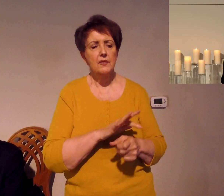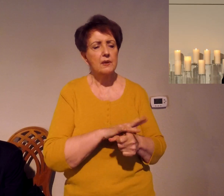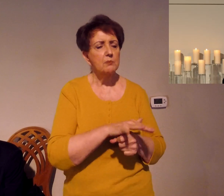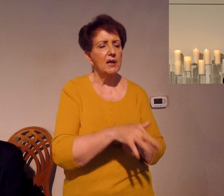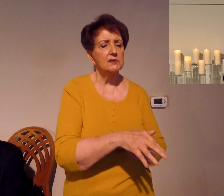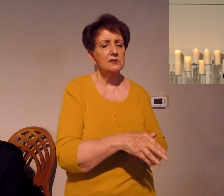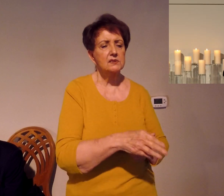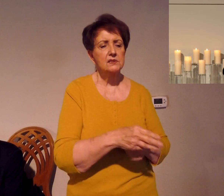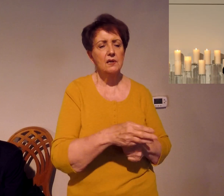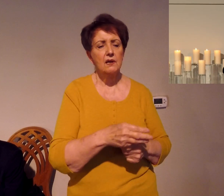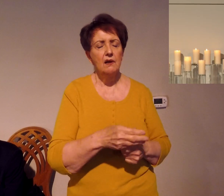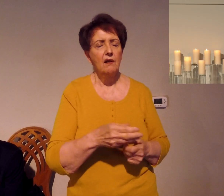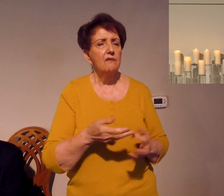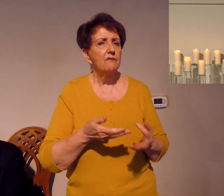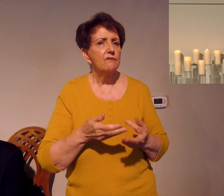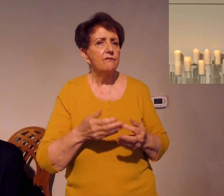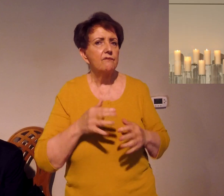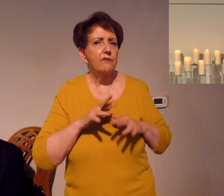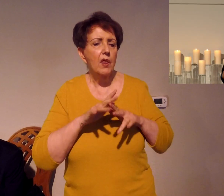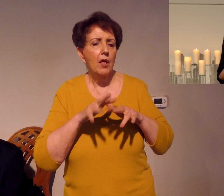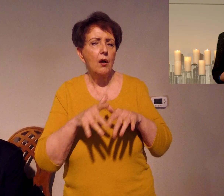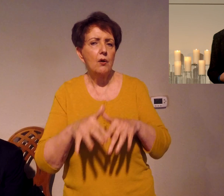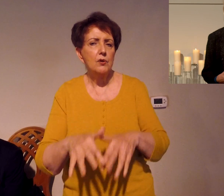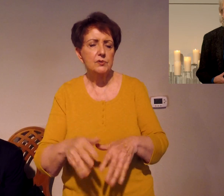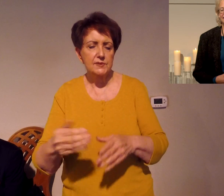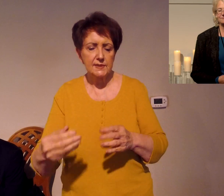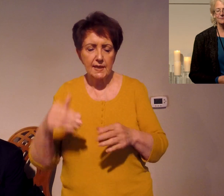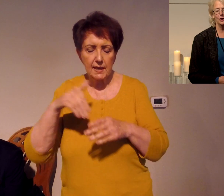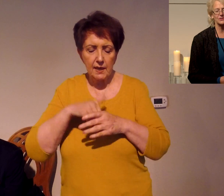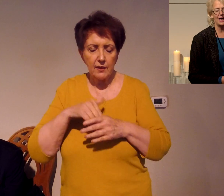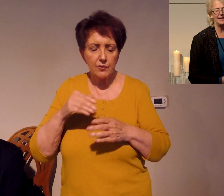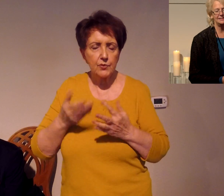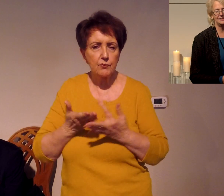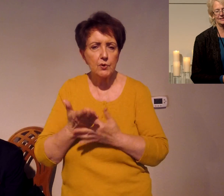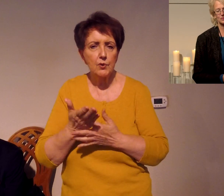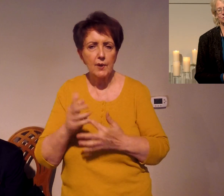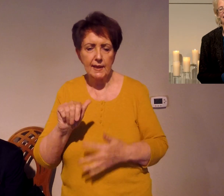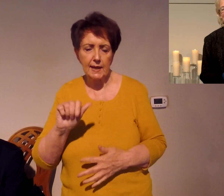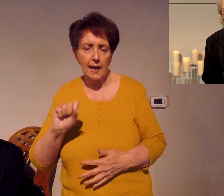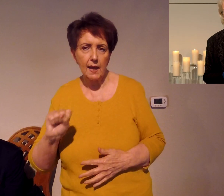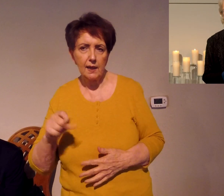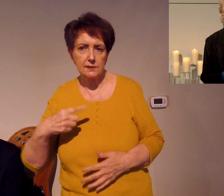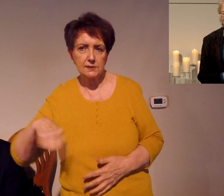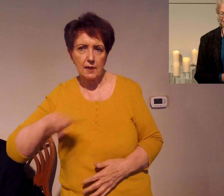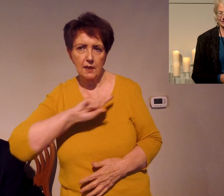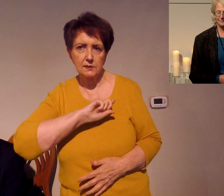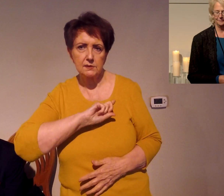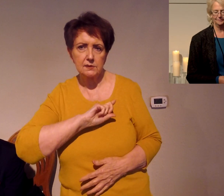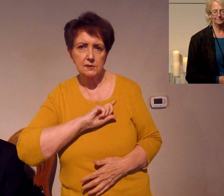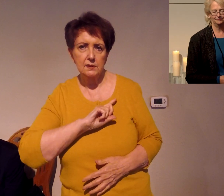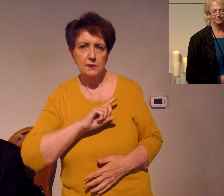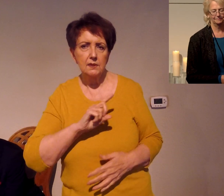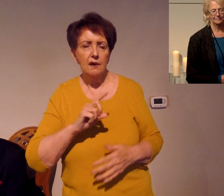in, through, and as us, let us release any false ideas we have about